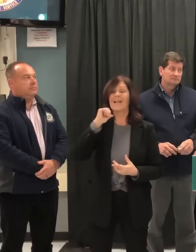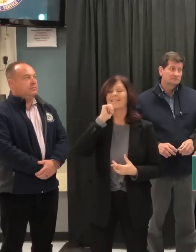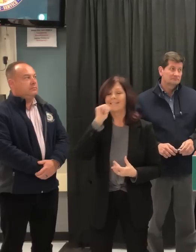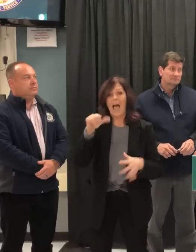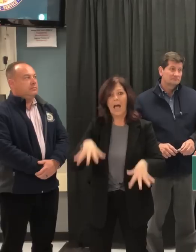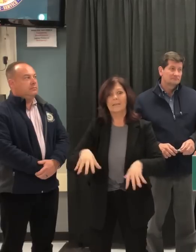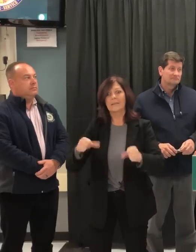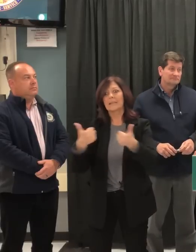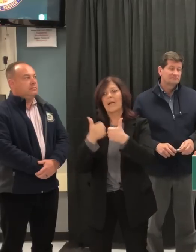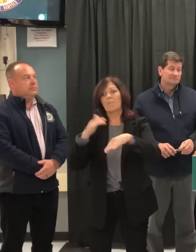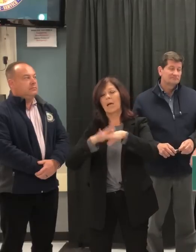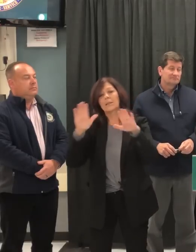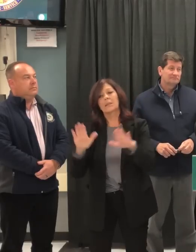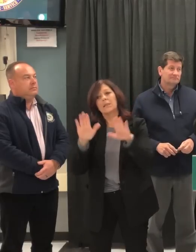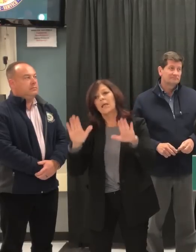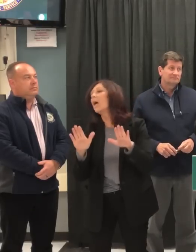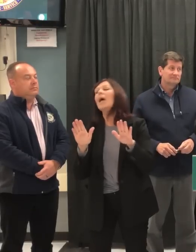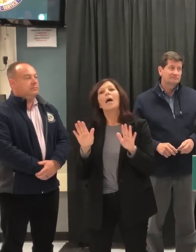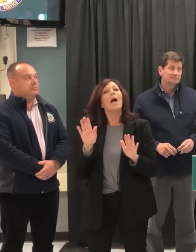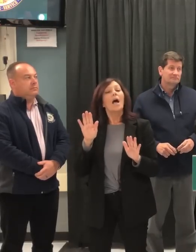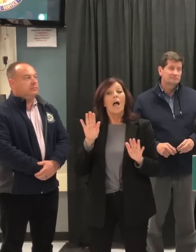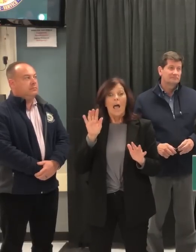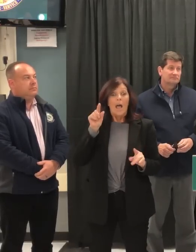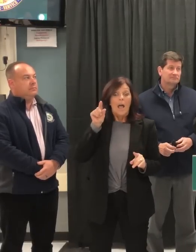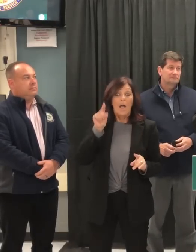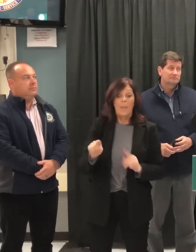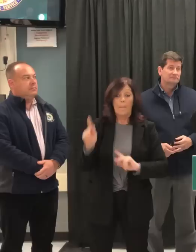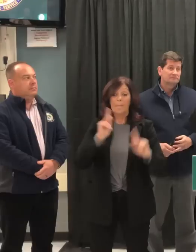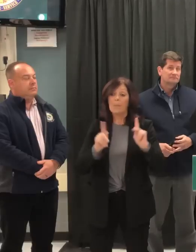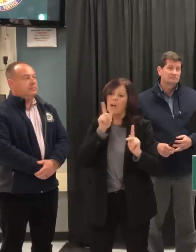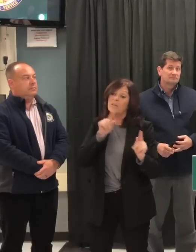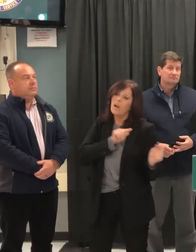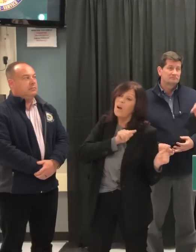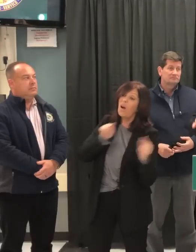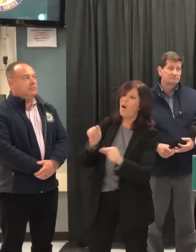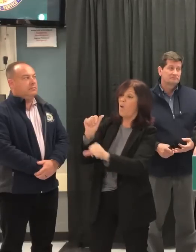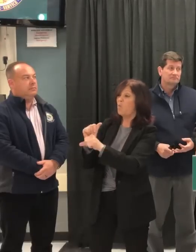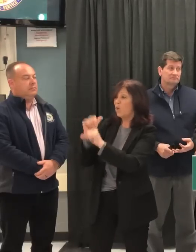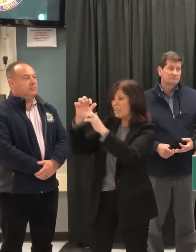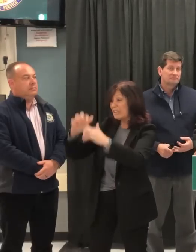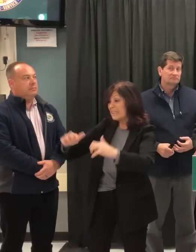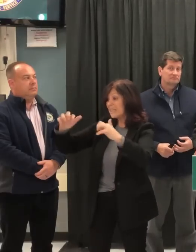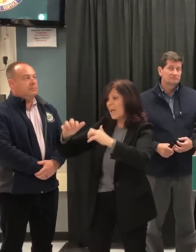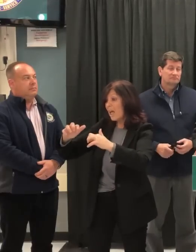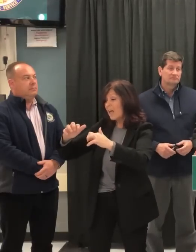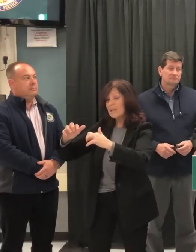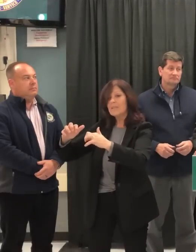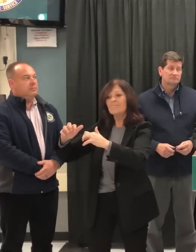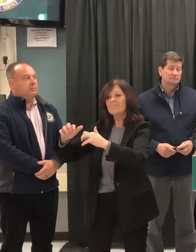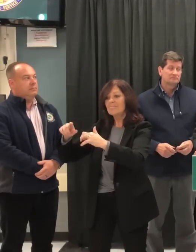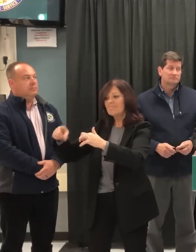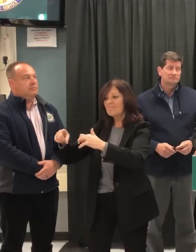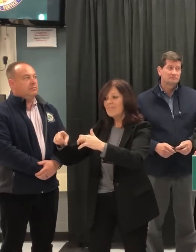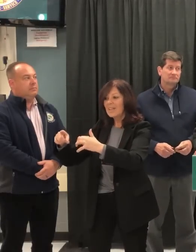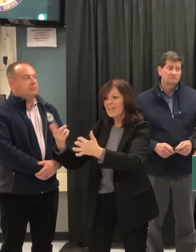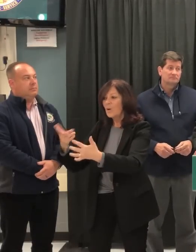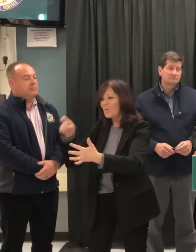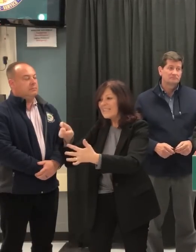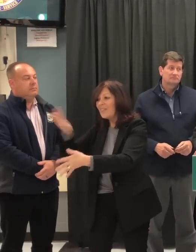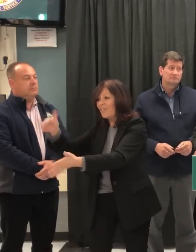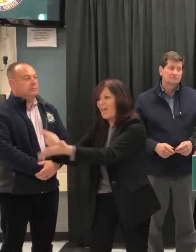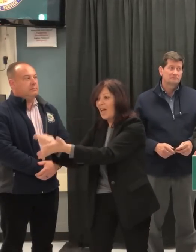on Sunday, because all those assets that we would have had to redeploy there and would have caused a lot of problems.